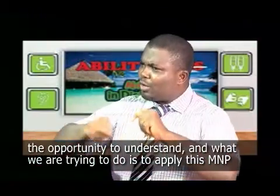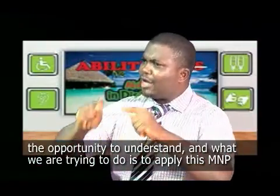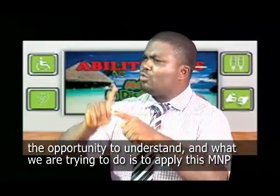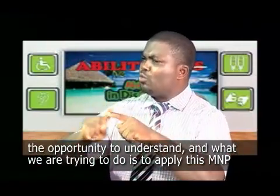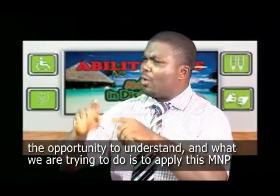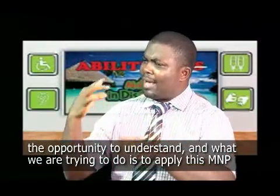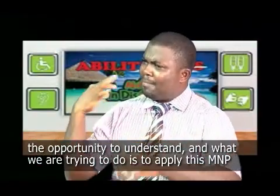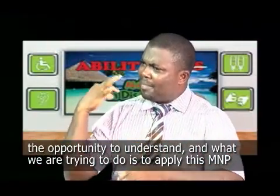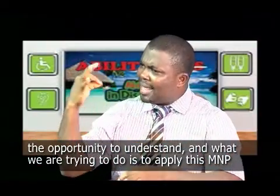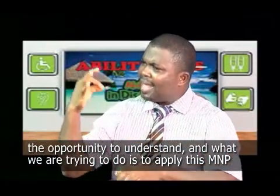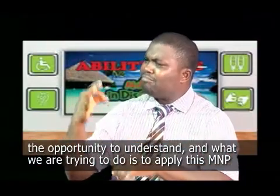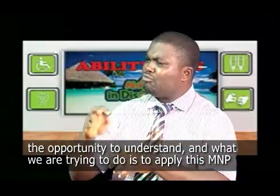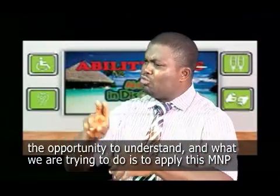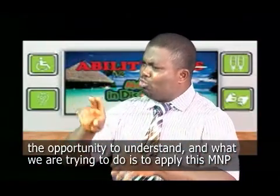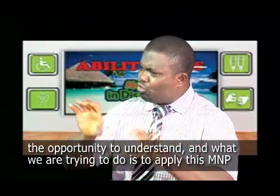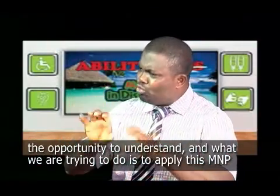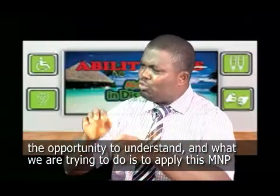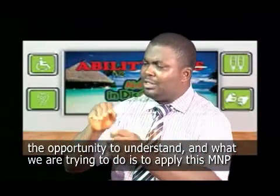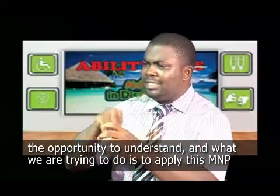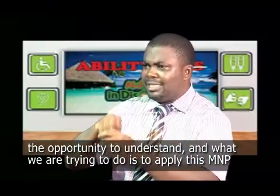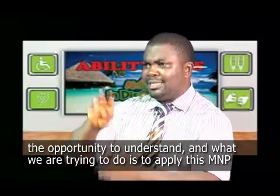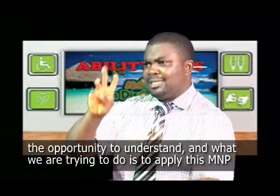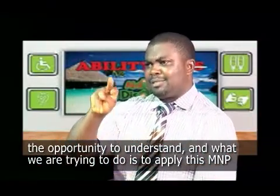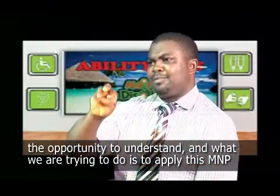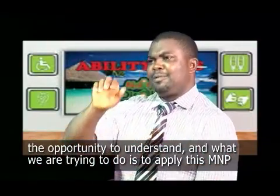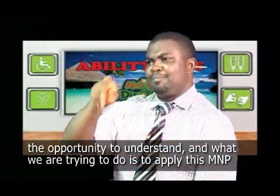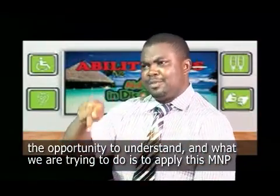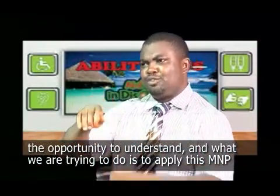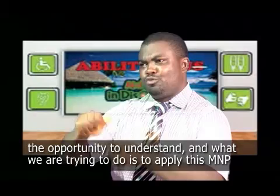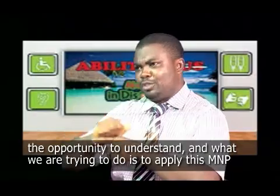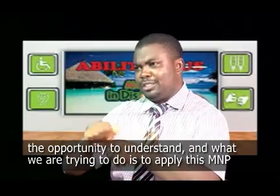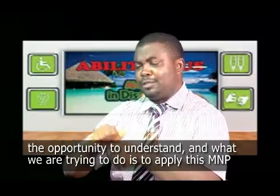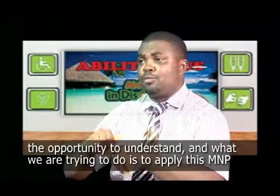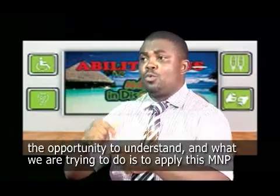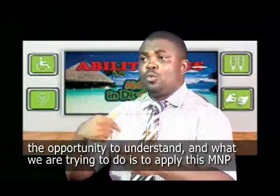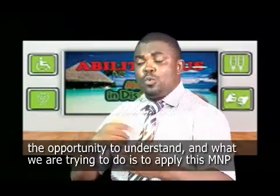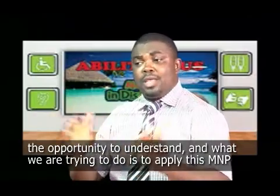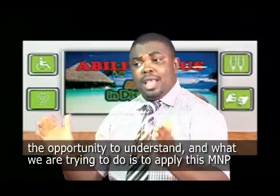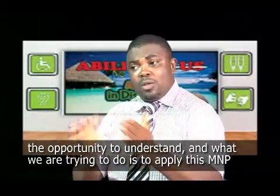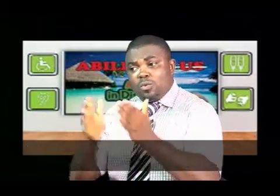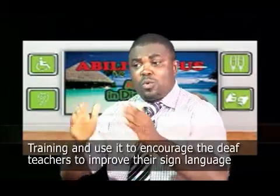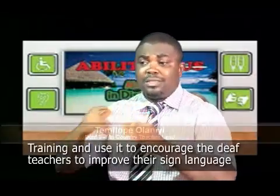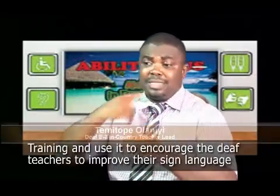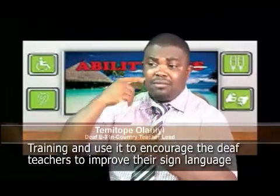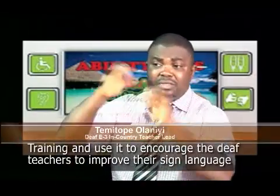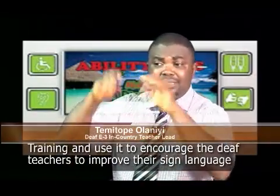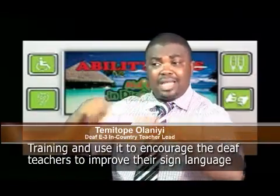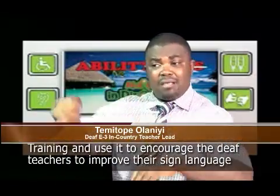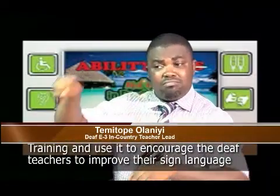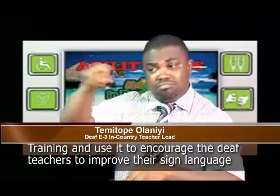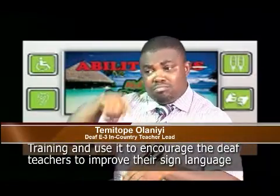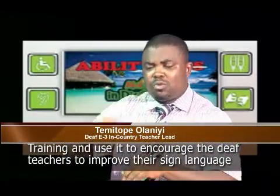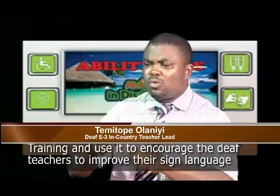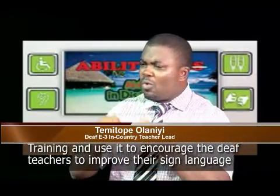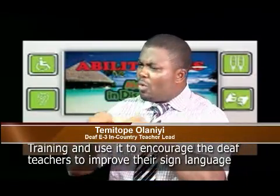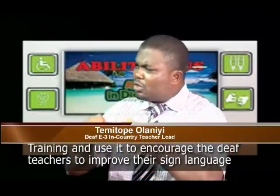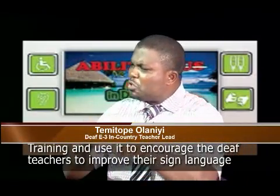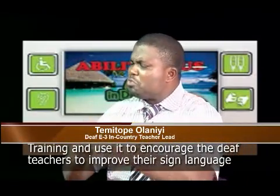And what we're trying to do is to apply this MMP training and use it to encourage the deaf teachers